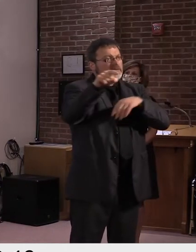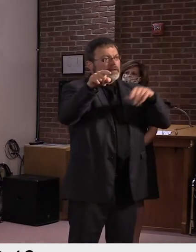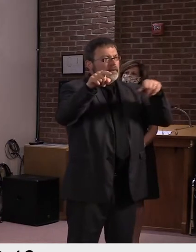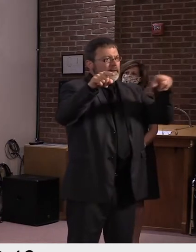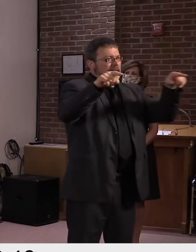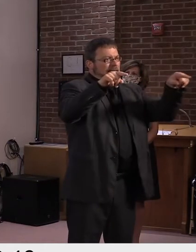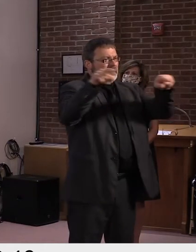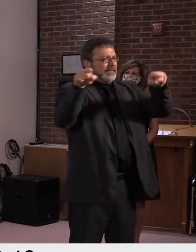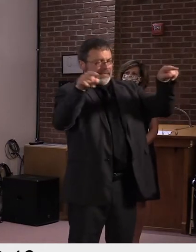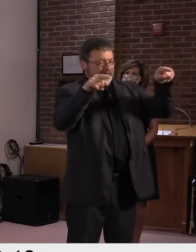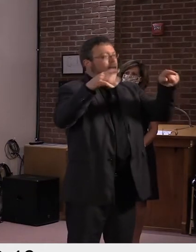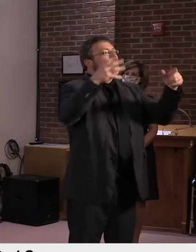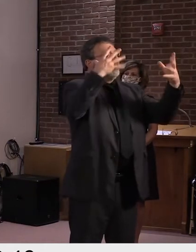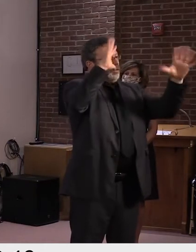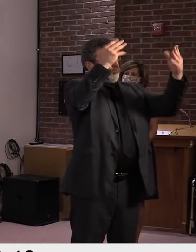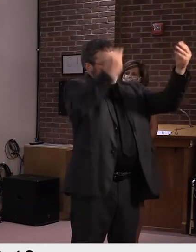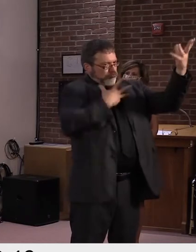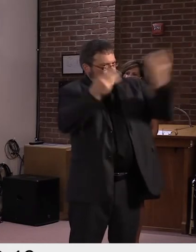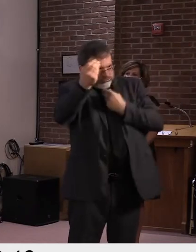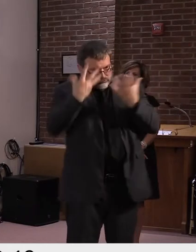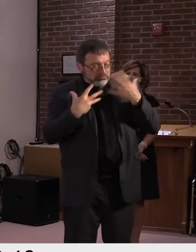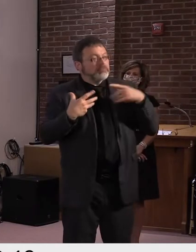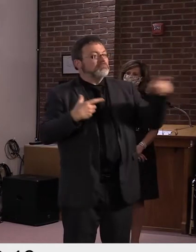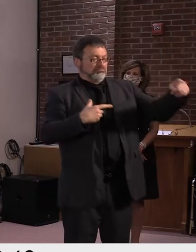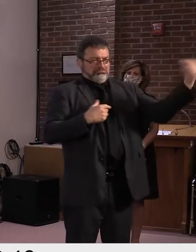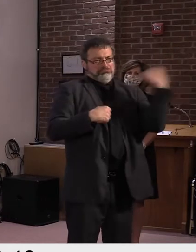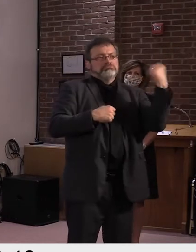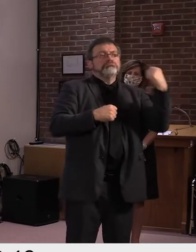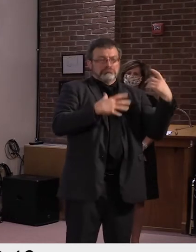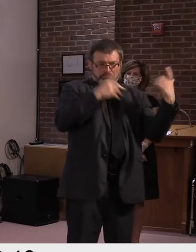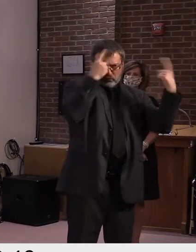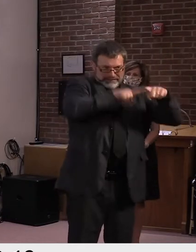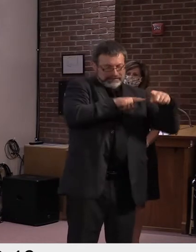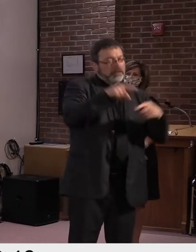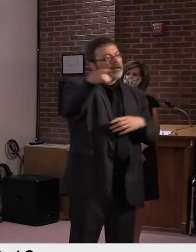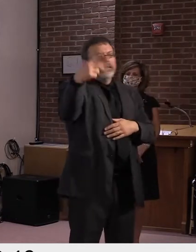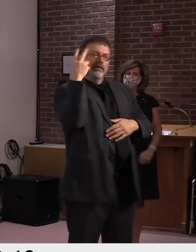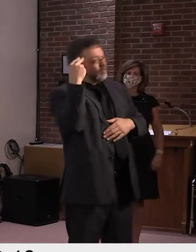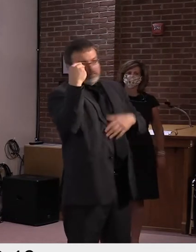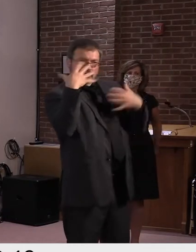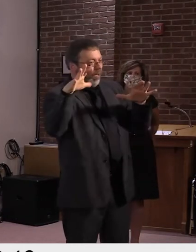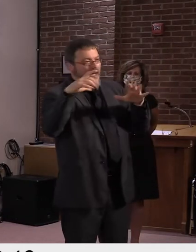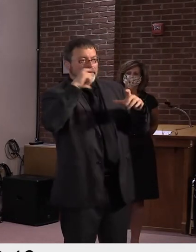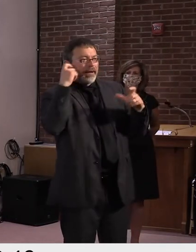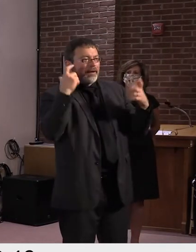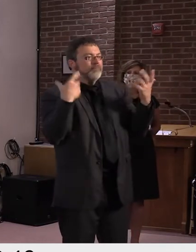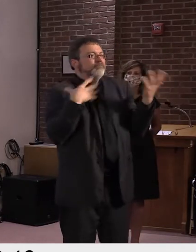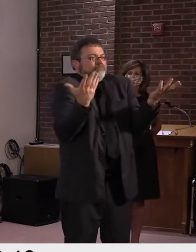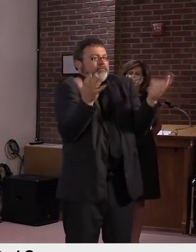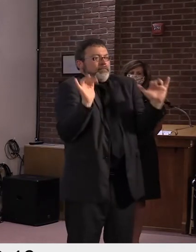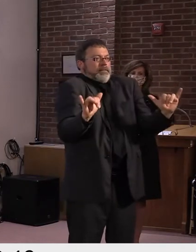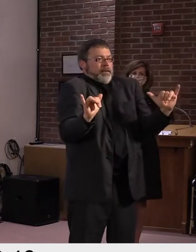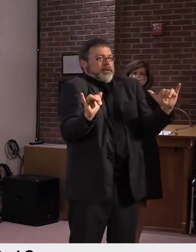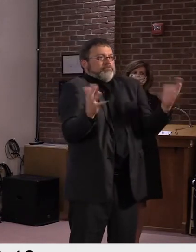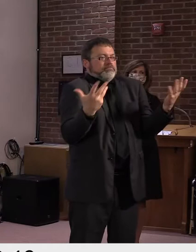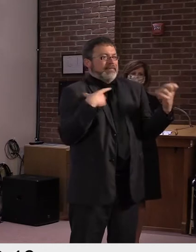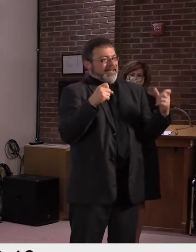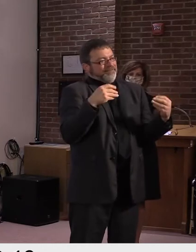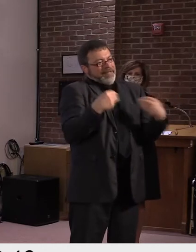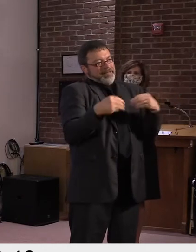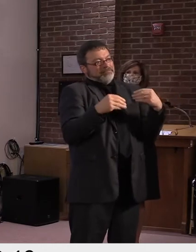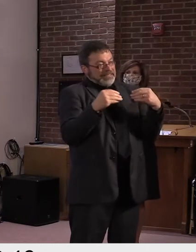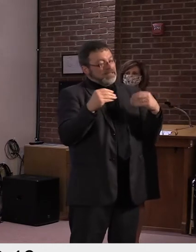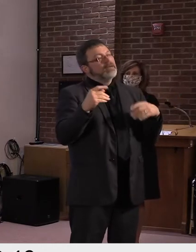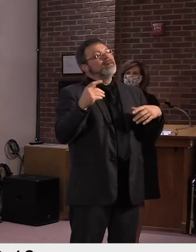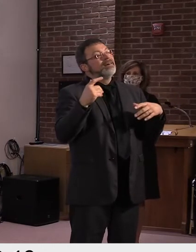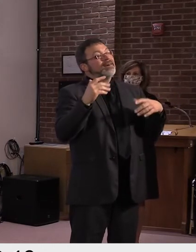for us. I still would hope that we could do this by guidance and education. People do the right thing. You know, at